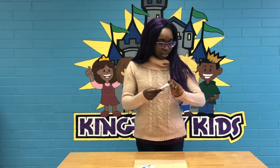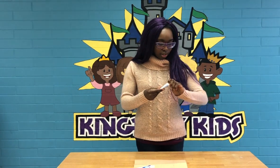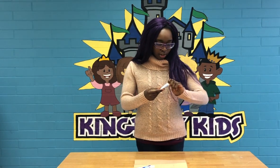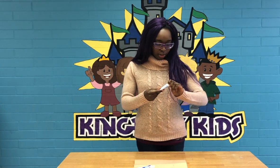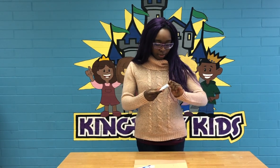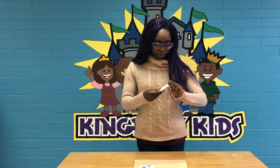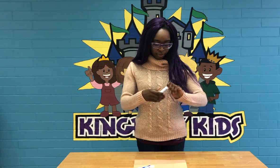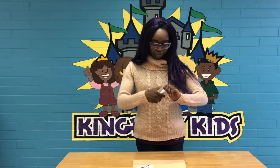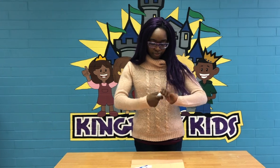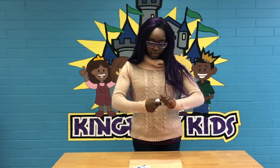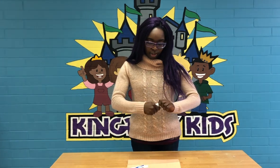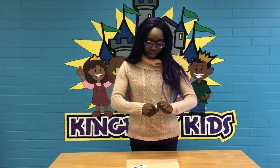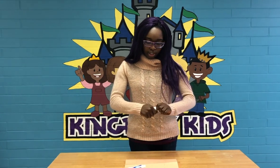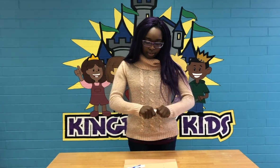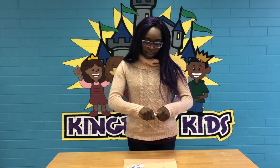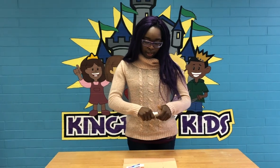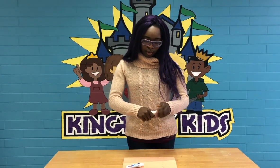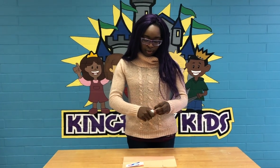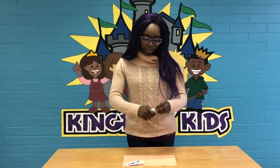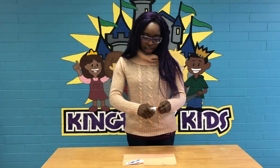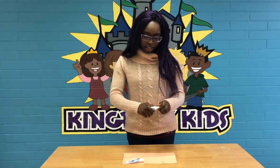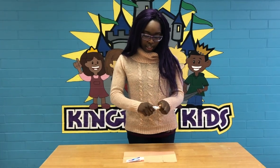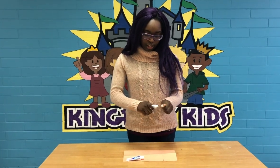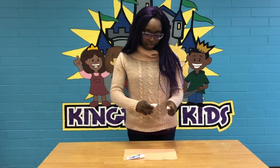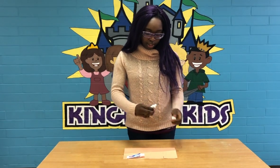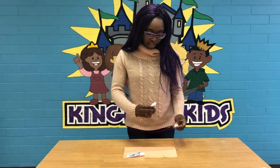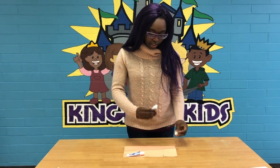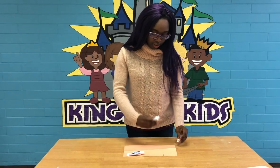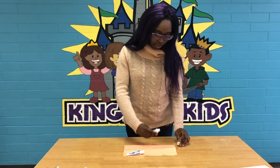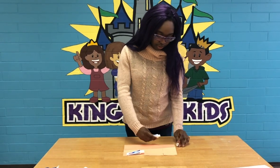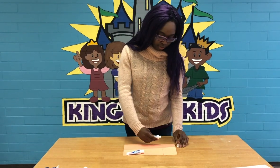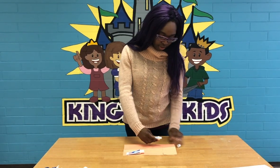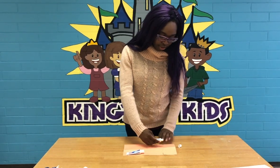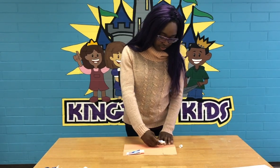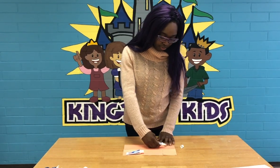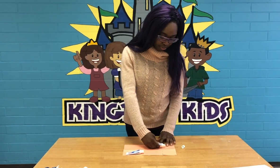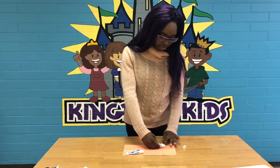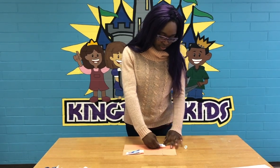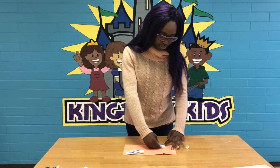So sometimes we may say something that is hurtful,